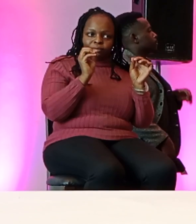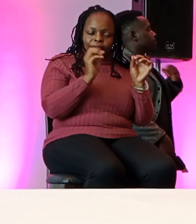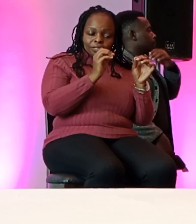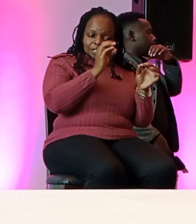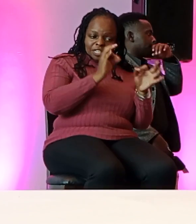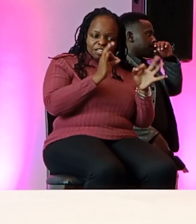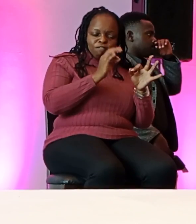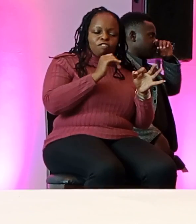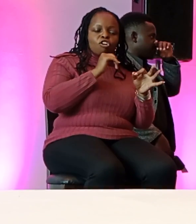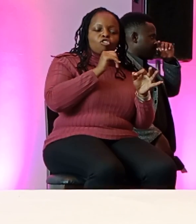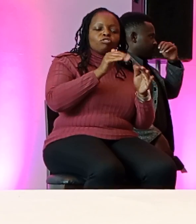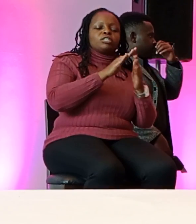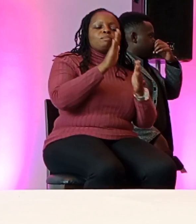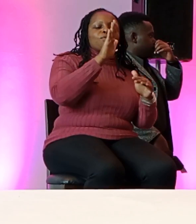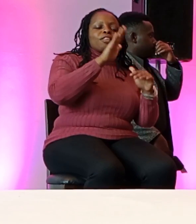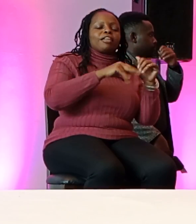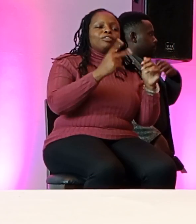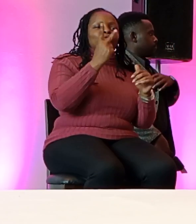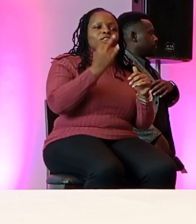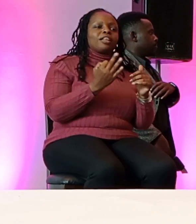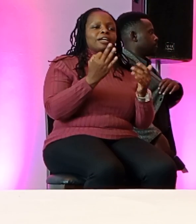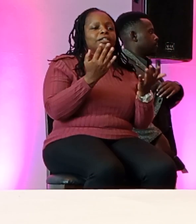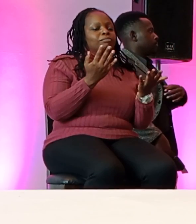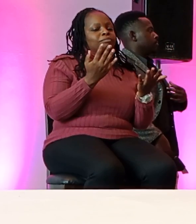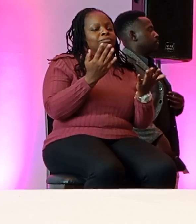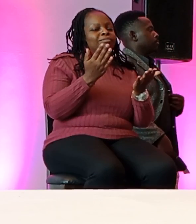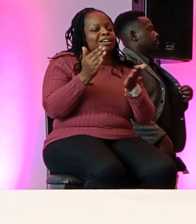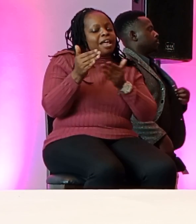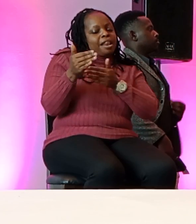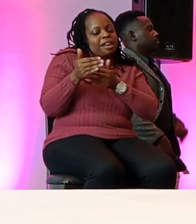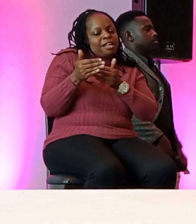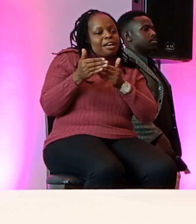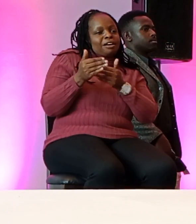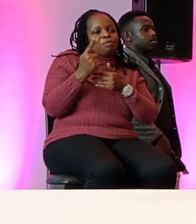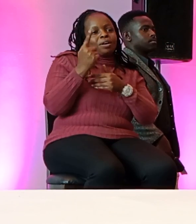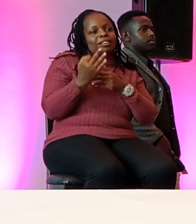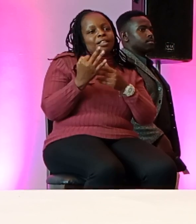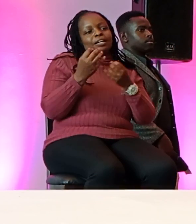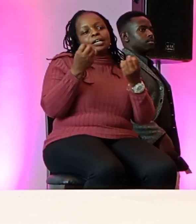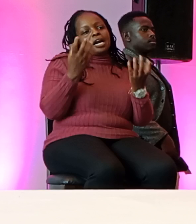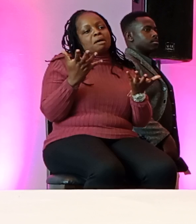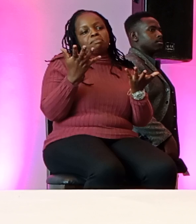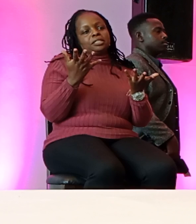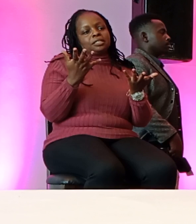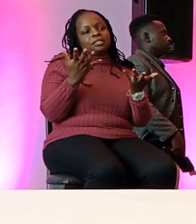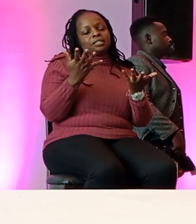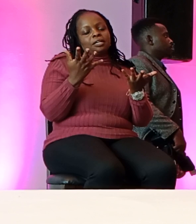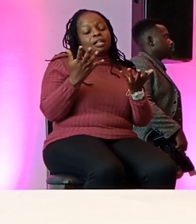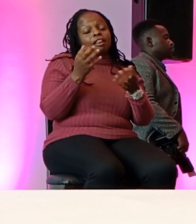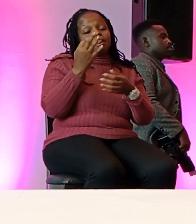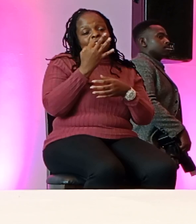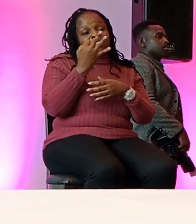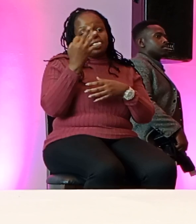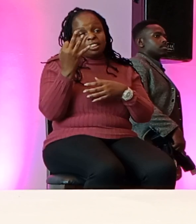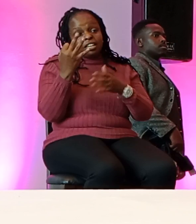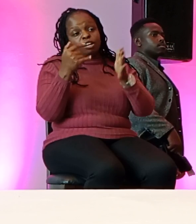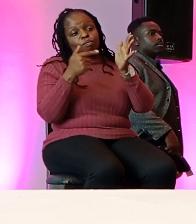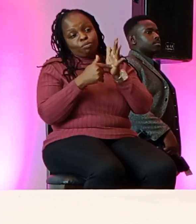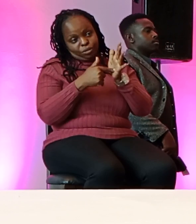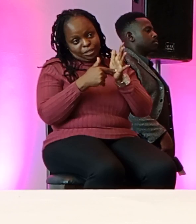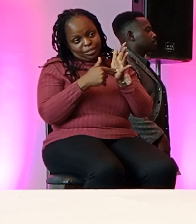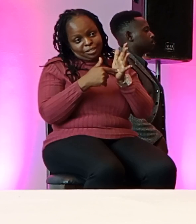if not more than 2/3, you round up. What is 1/3? 1/3 is 33